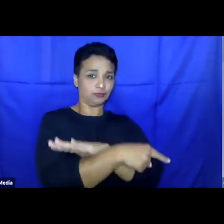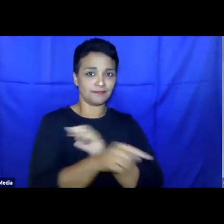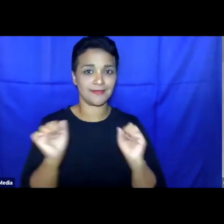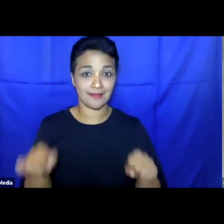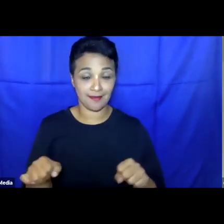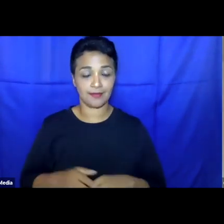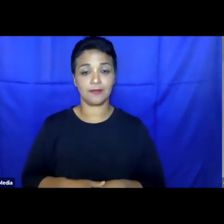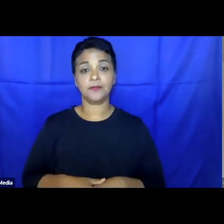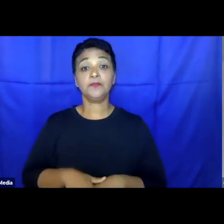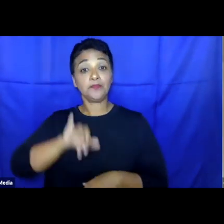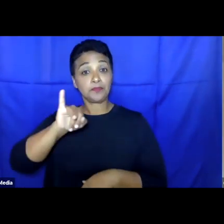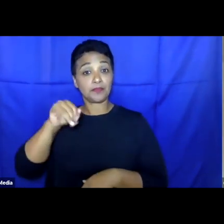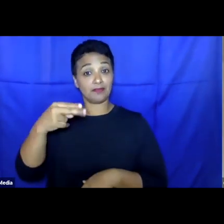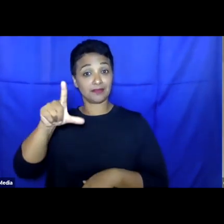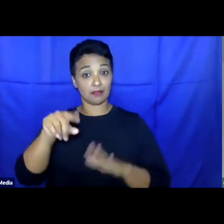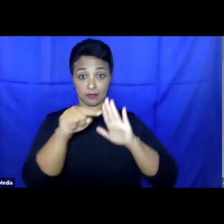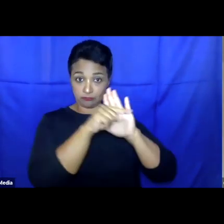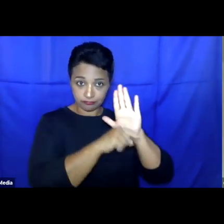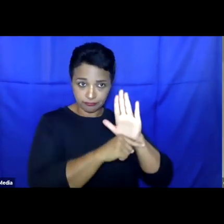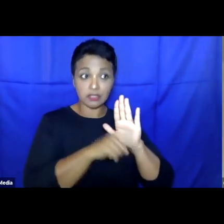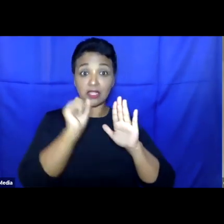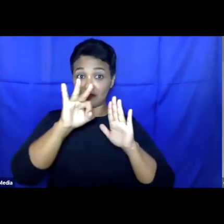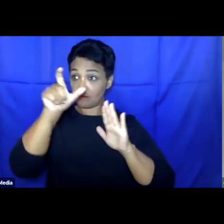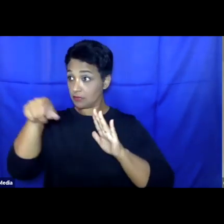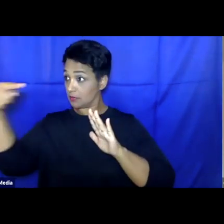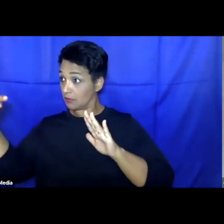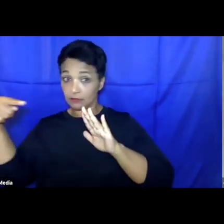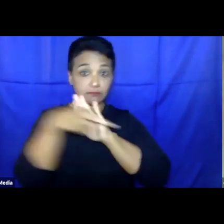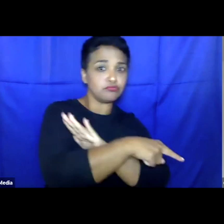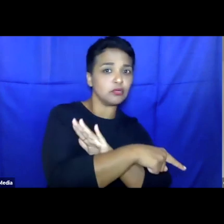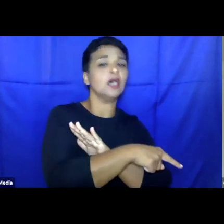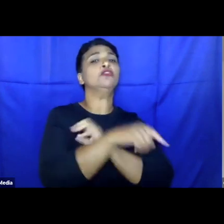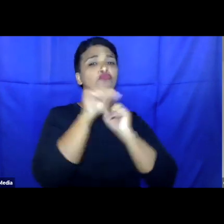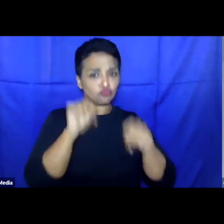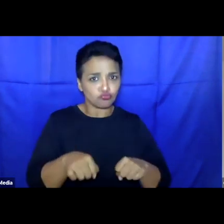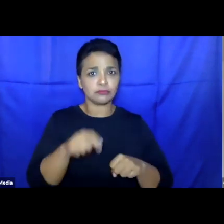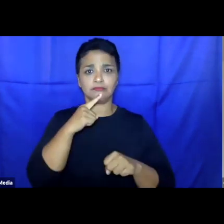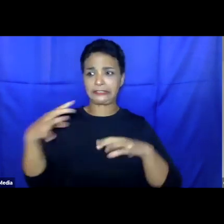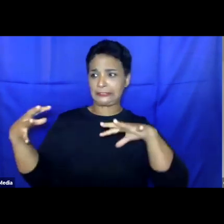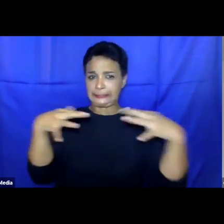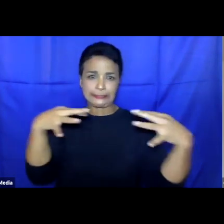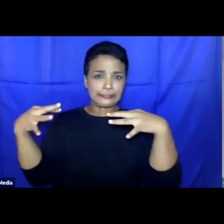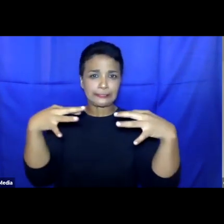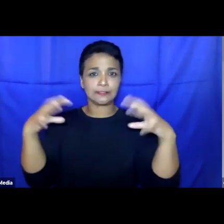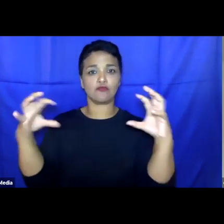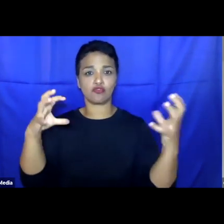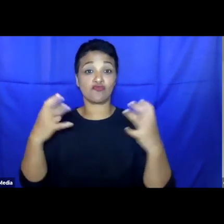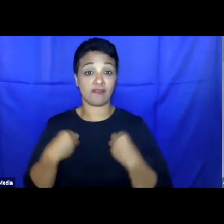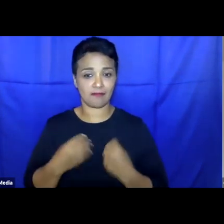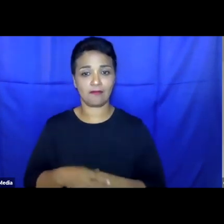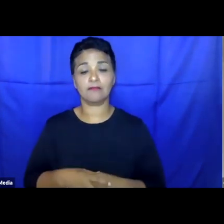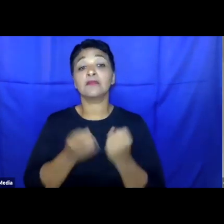IHL also protects people during displacement, if they're still in an armed conflict zone. Because most refugees and IDPs